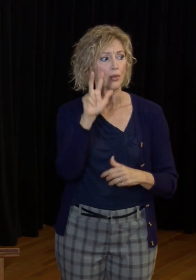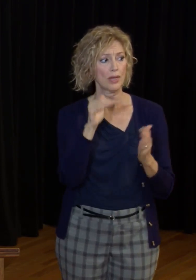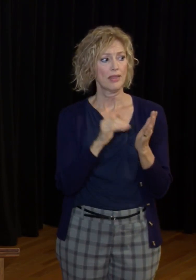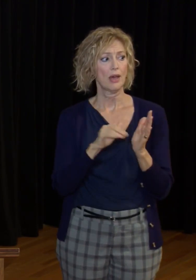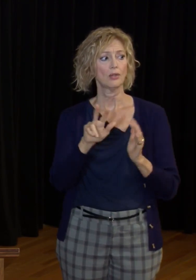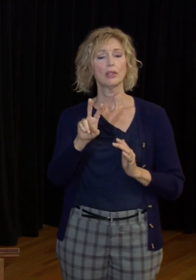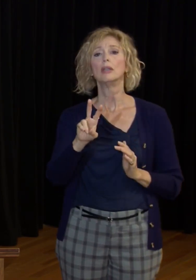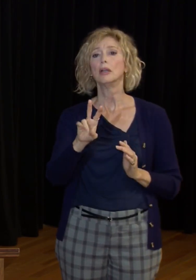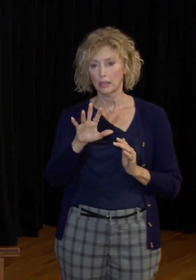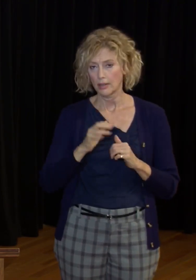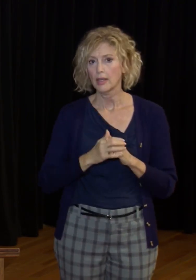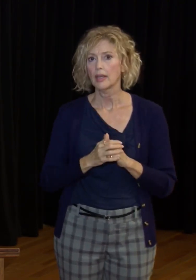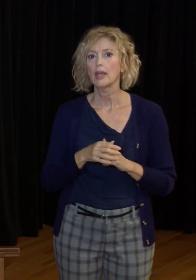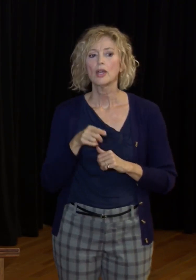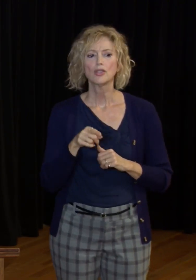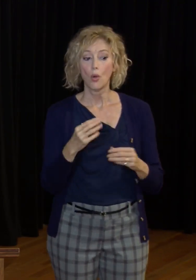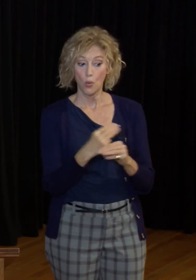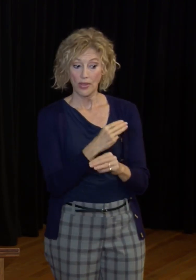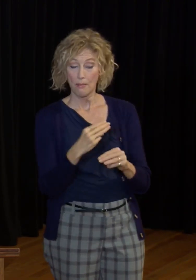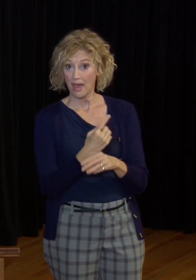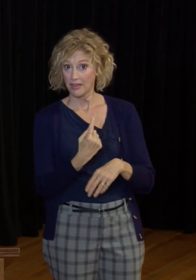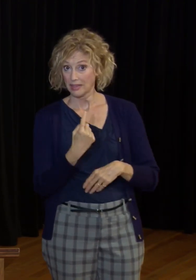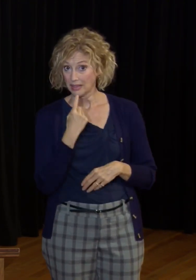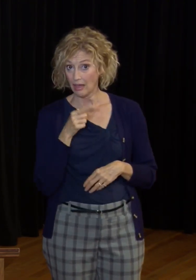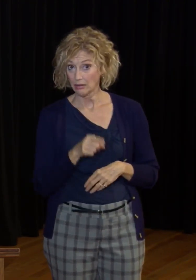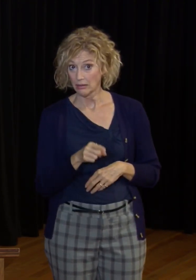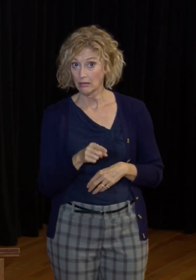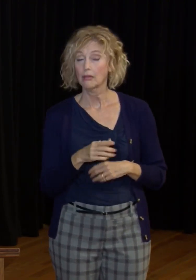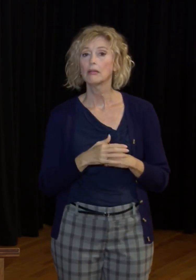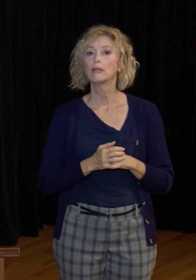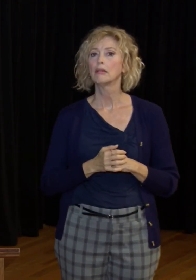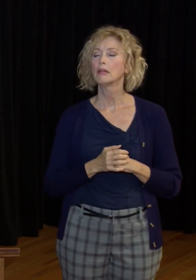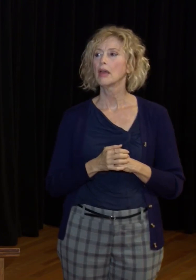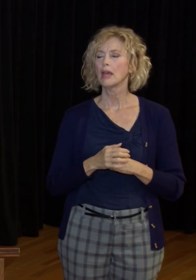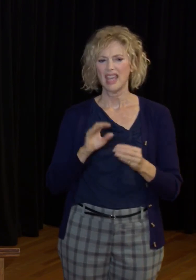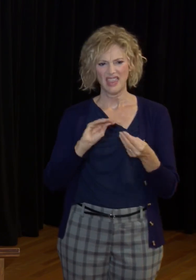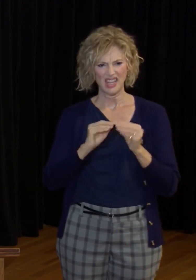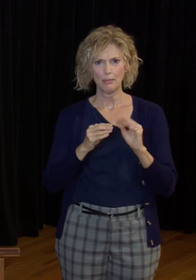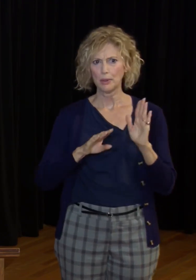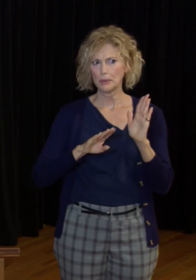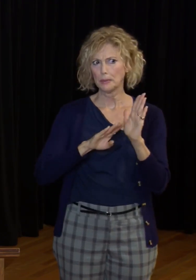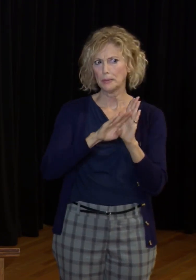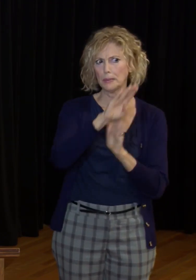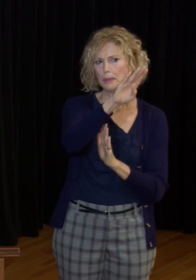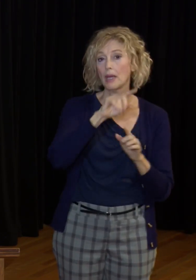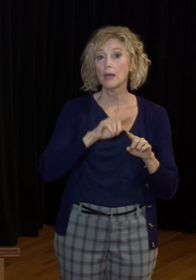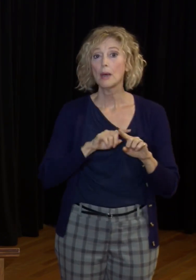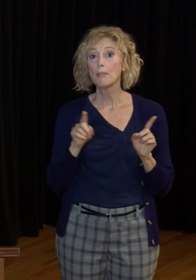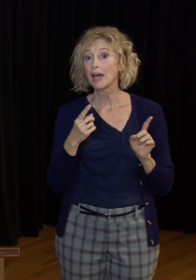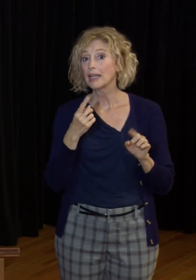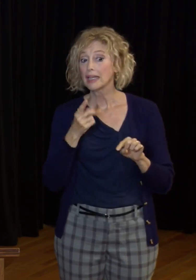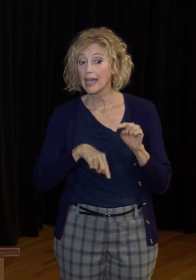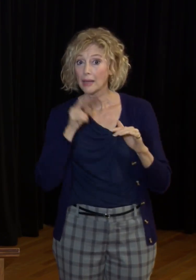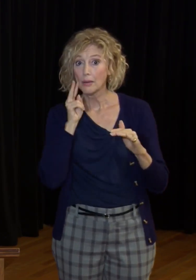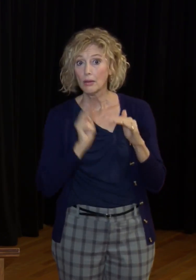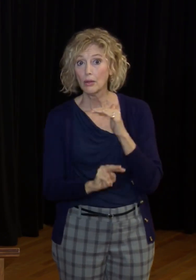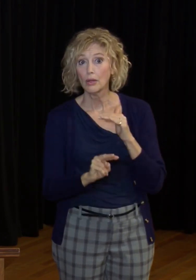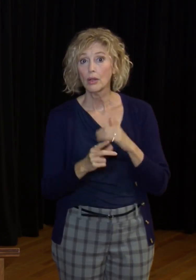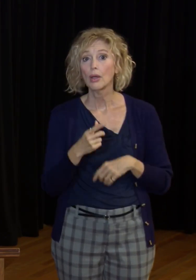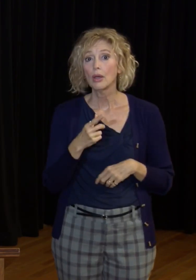wrong, said this is what the math says at that point, the way cases were escalating. but the only thing it says it couldn't predict was